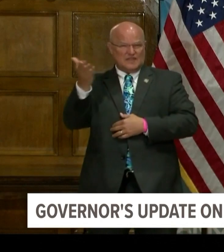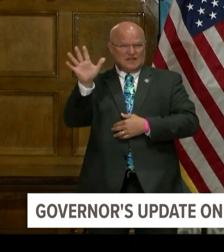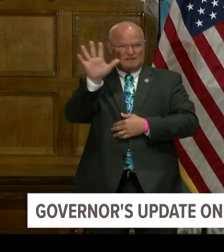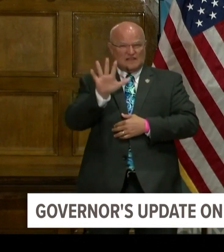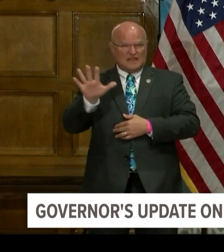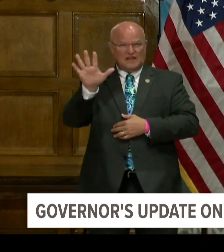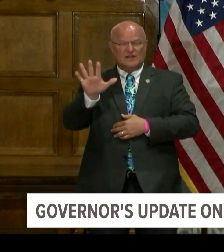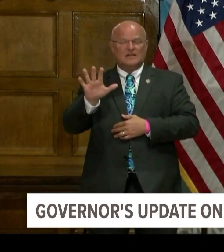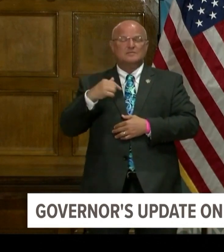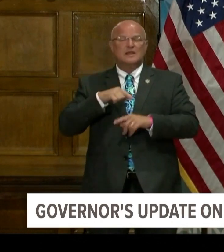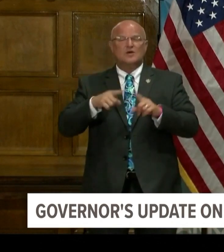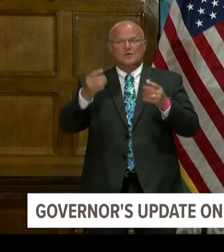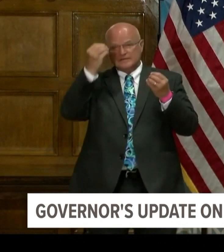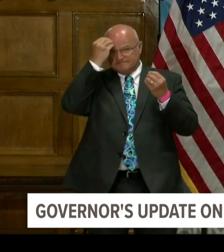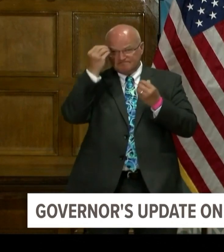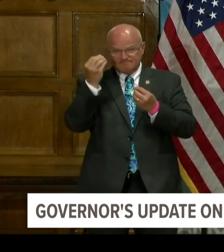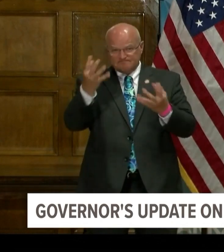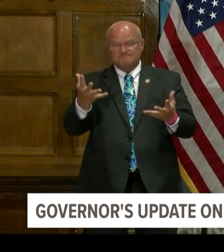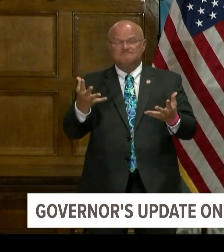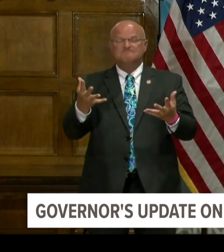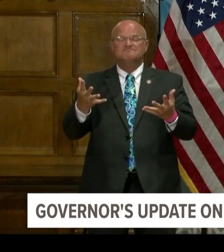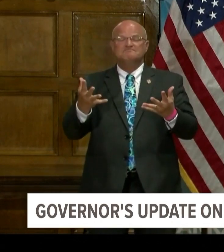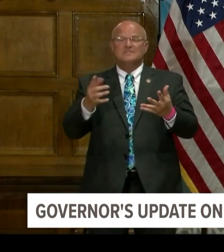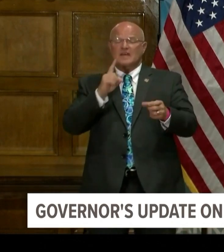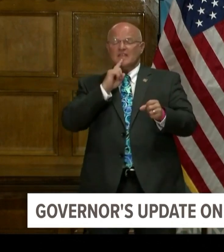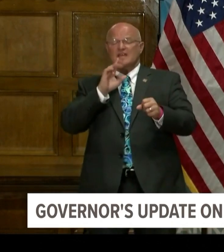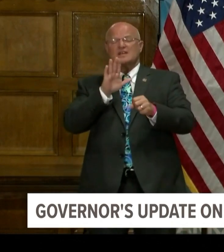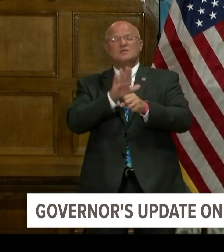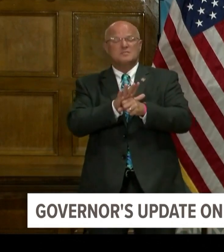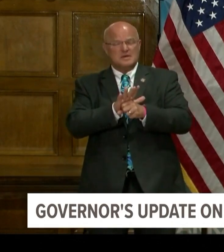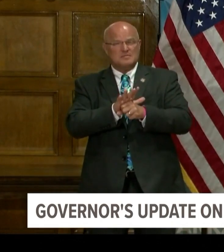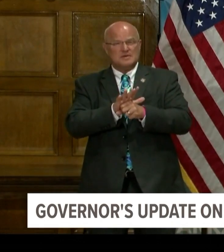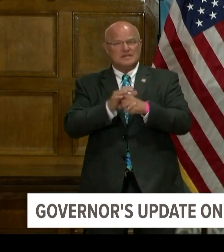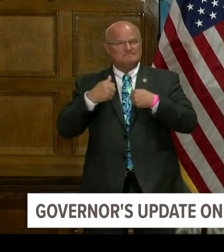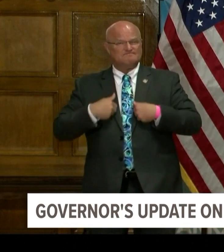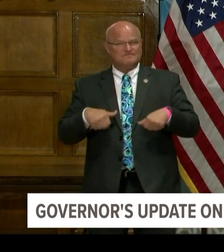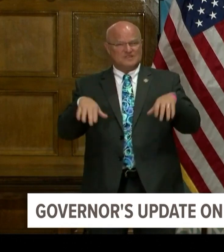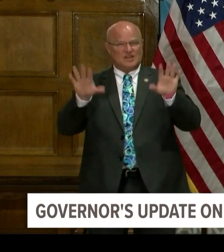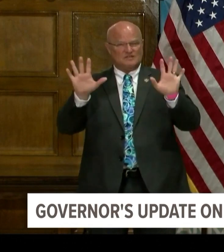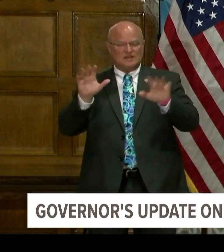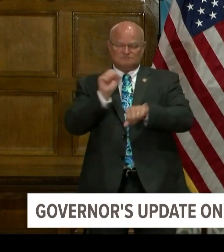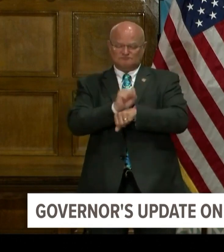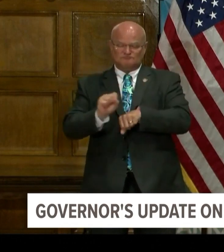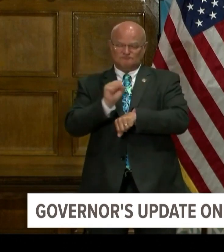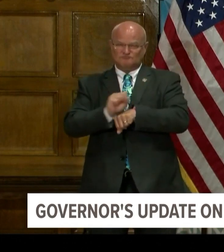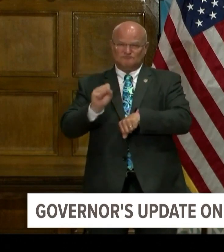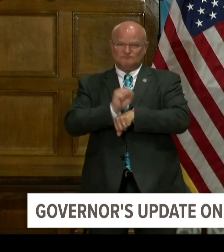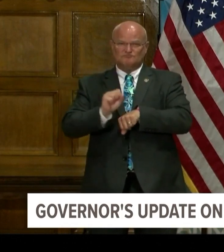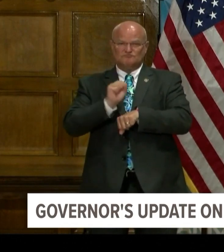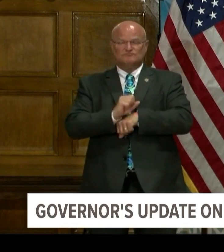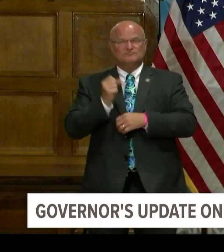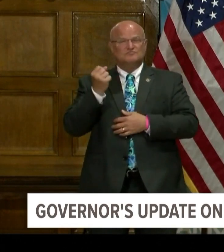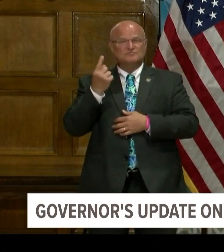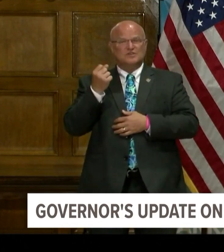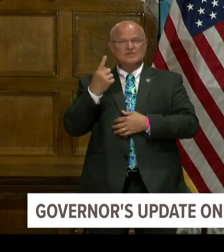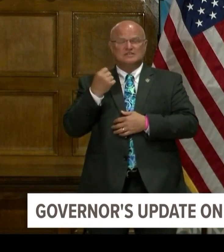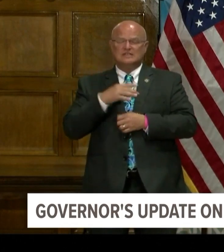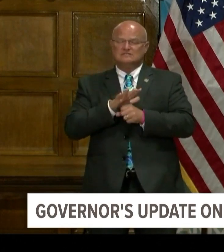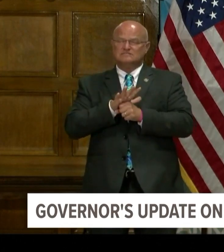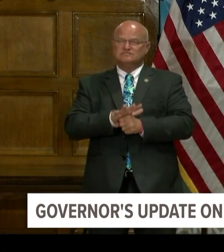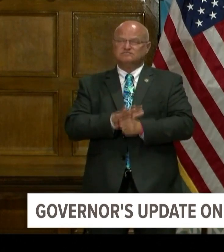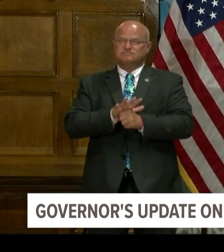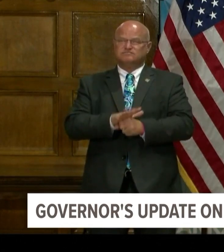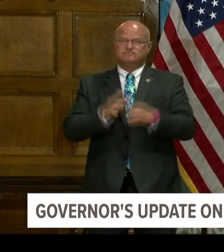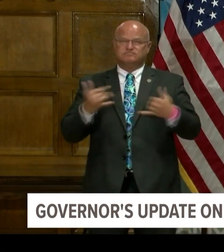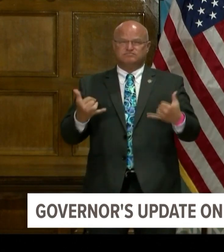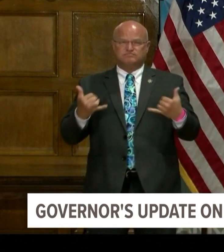I just wanted to acknowledge their work, their commitment, and their sacrifice, and understand that they're under a strain